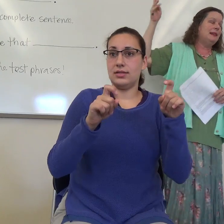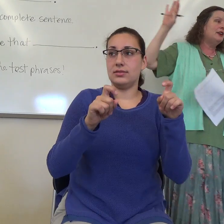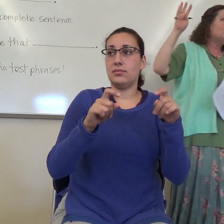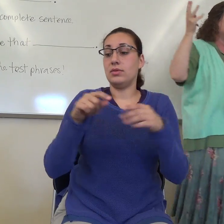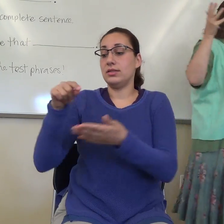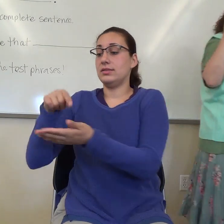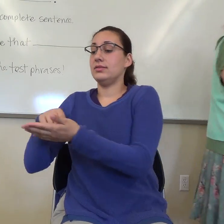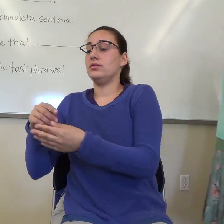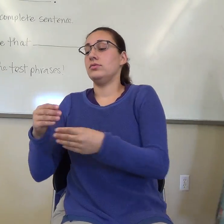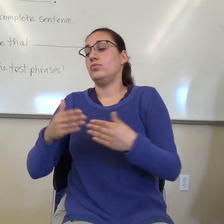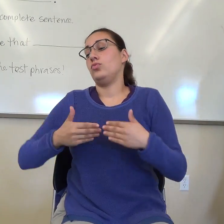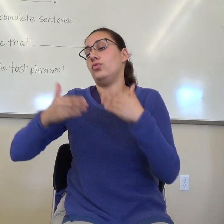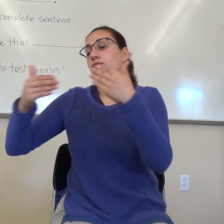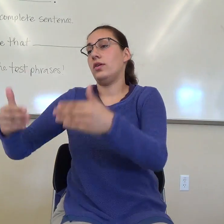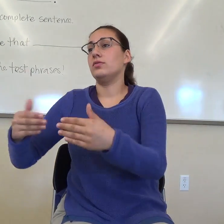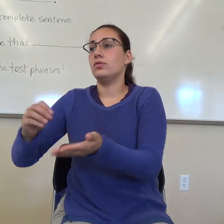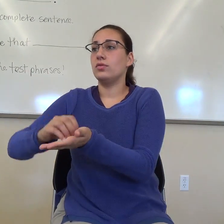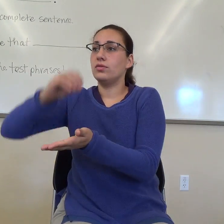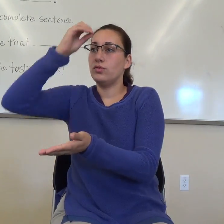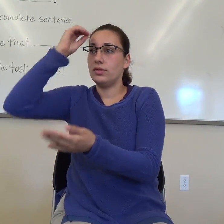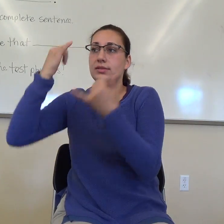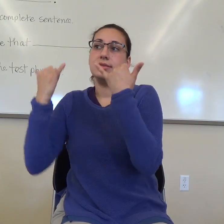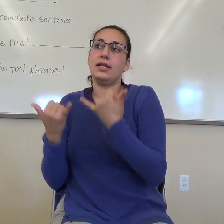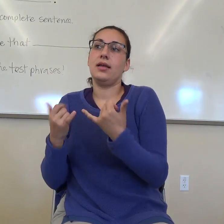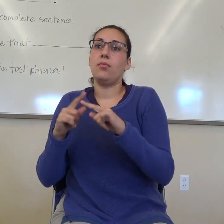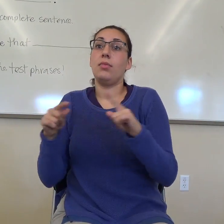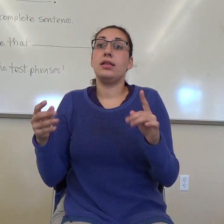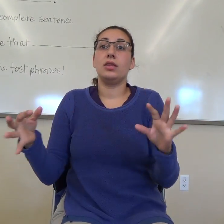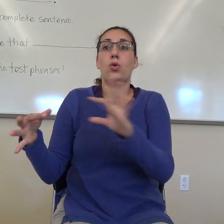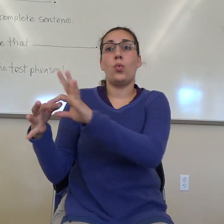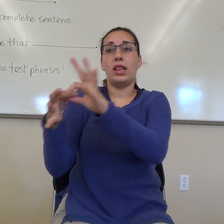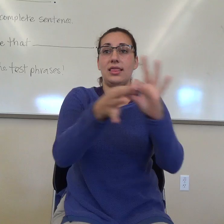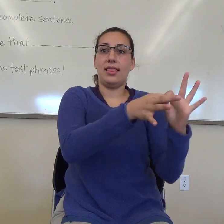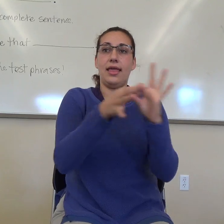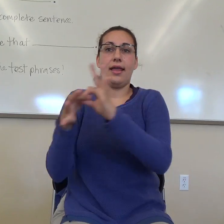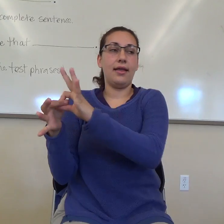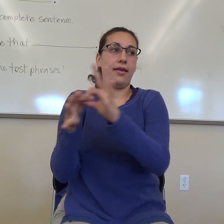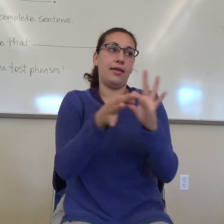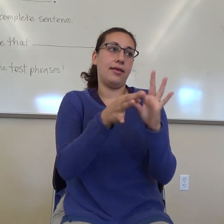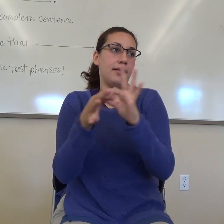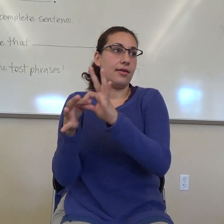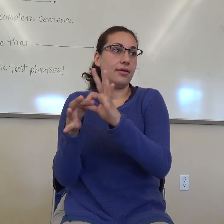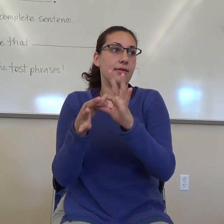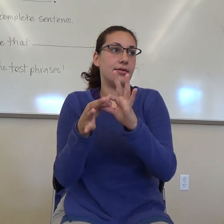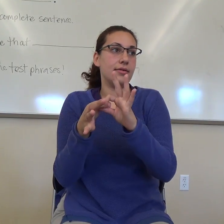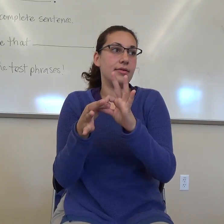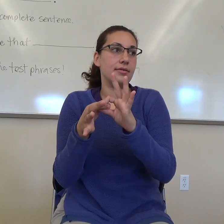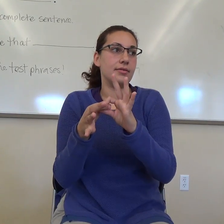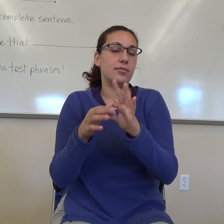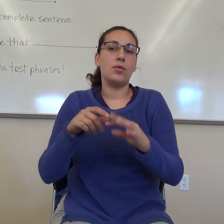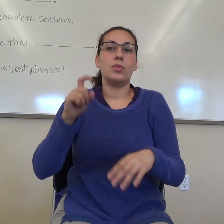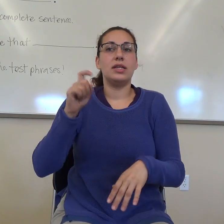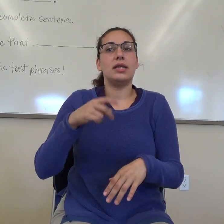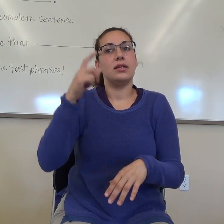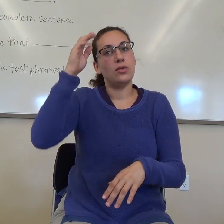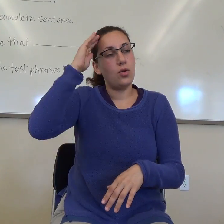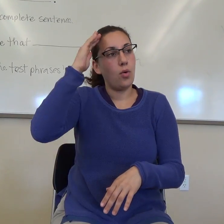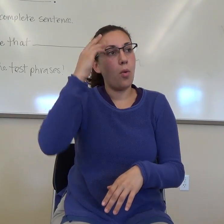they're related, and we have to know both of those before we can go on to the next step. Okay,